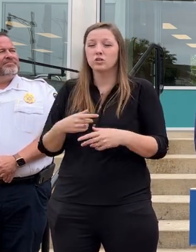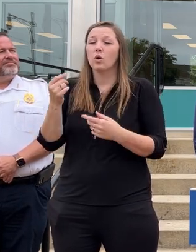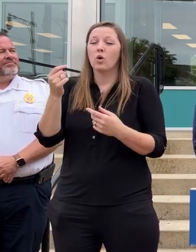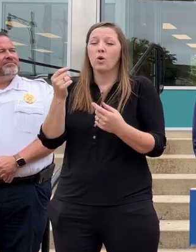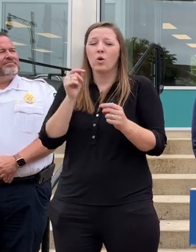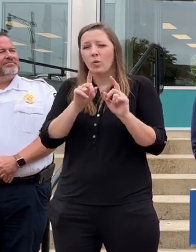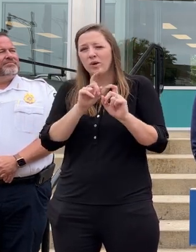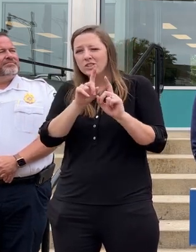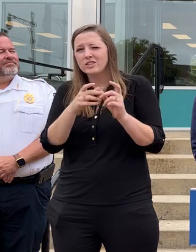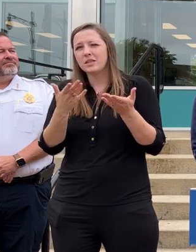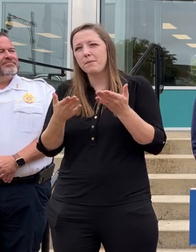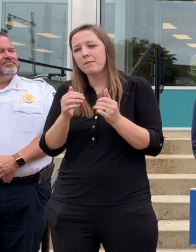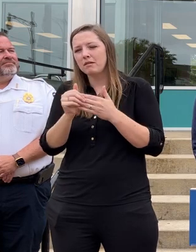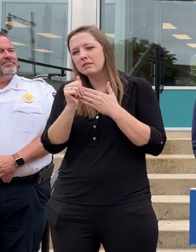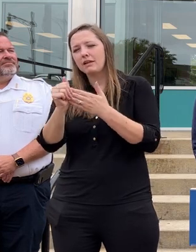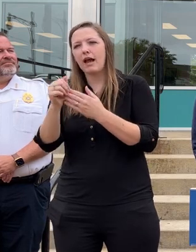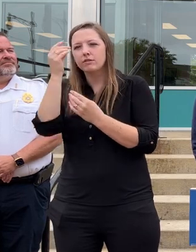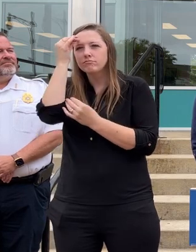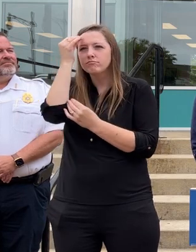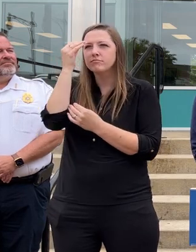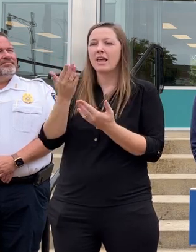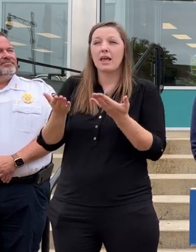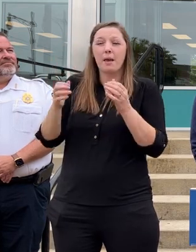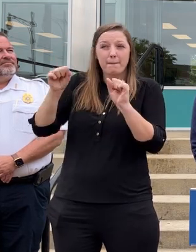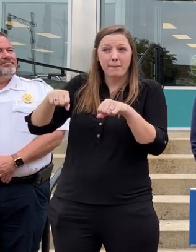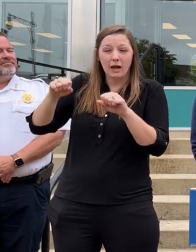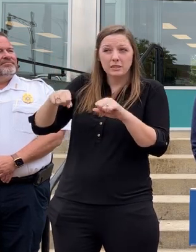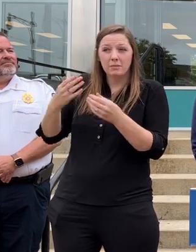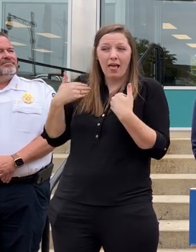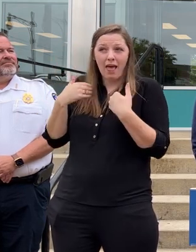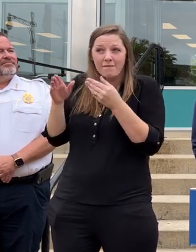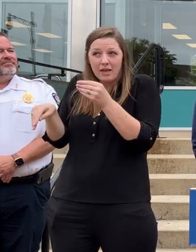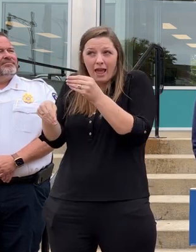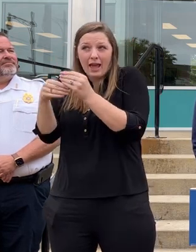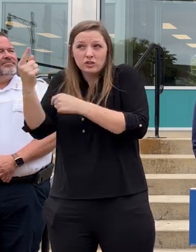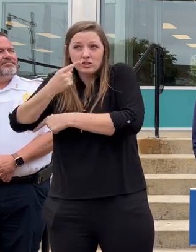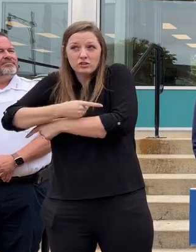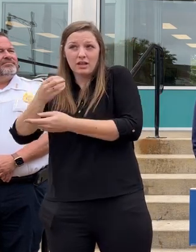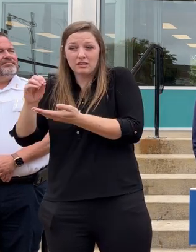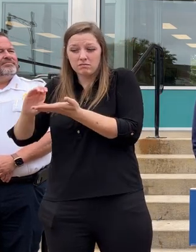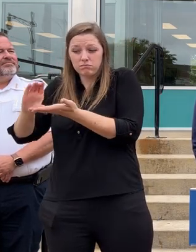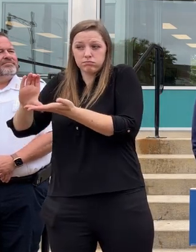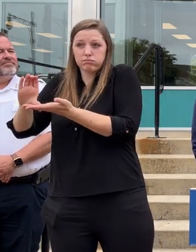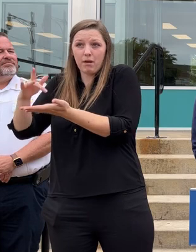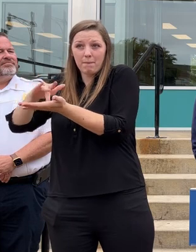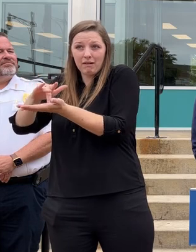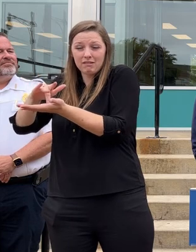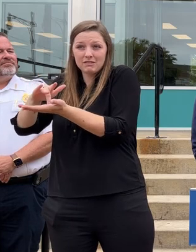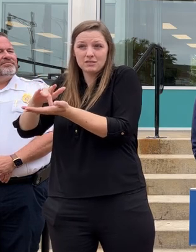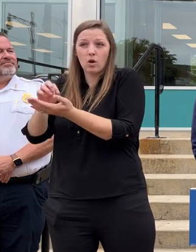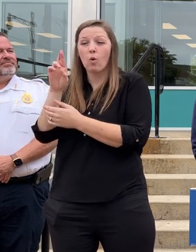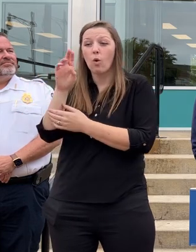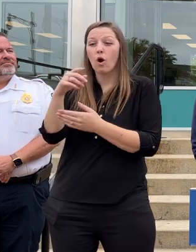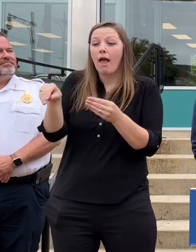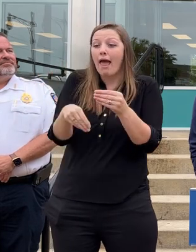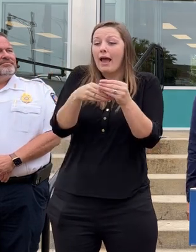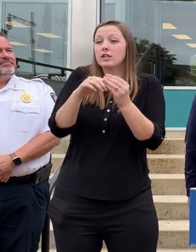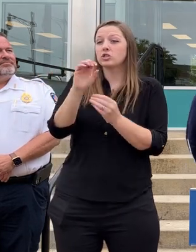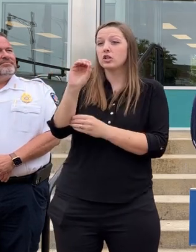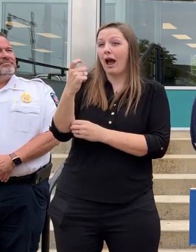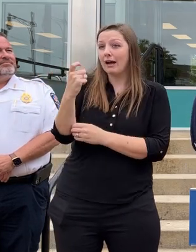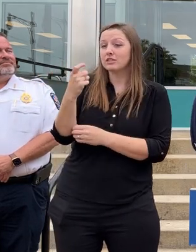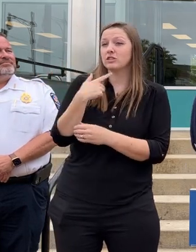might ask to guide your thinking. Is it possible to get a few extra days supply of a needed medication or an extra oxygen delivery? Can you get